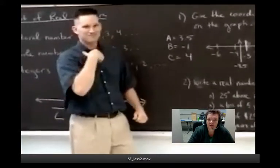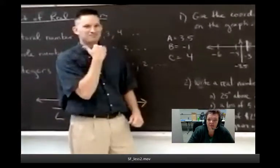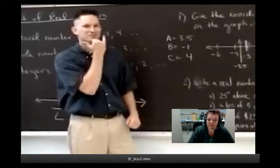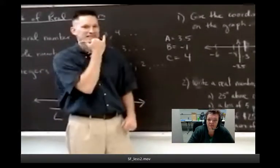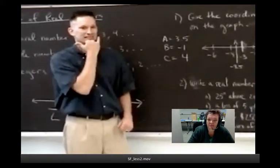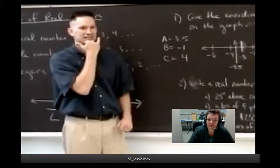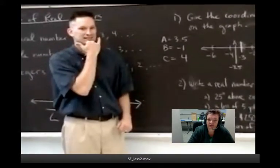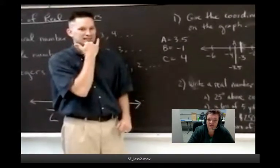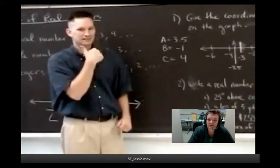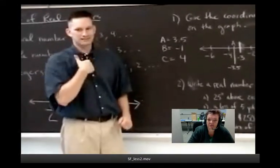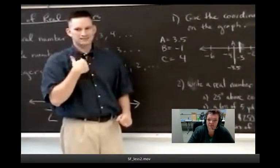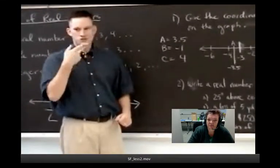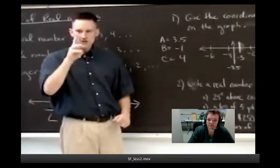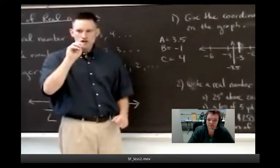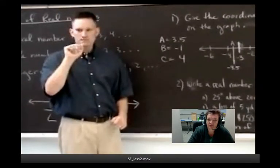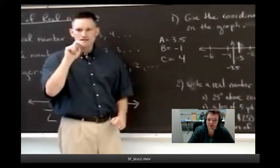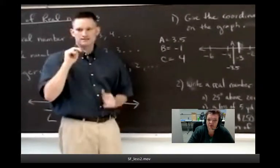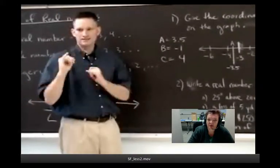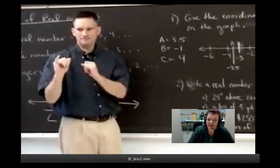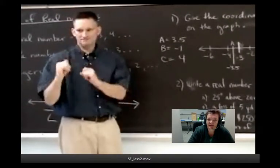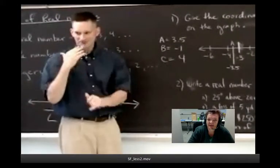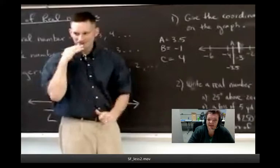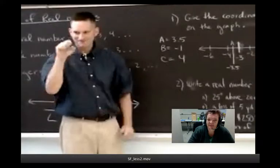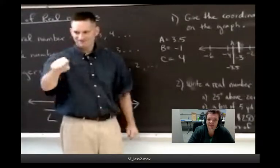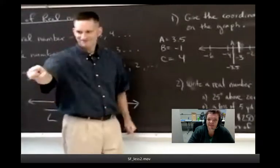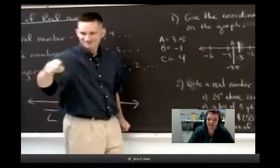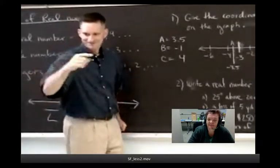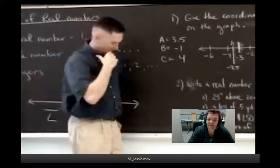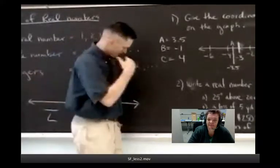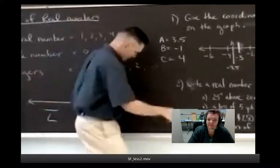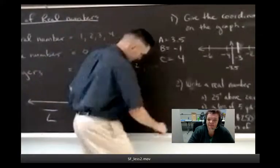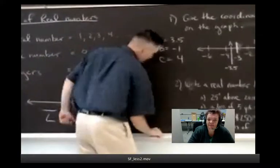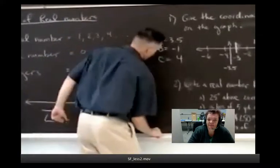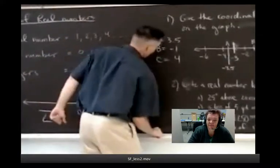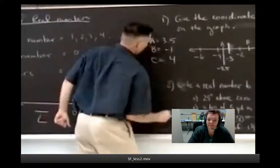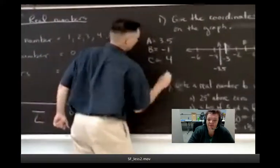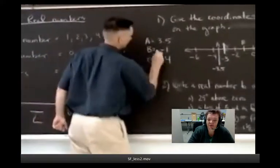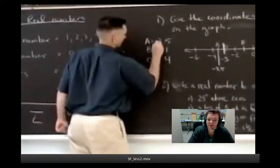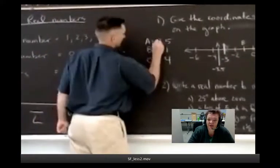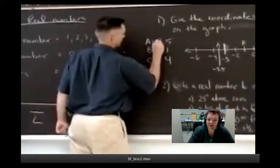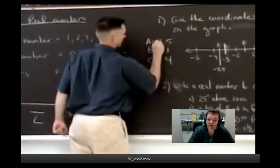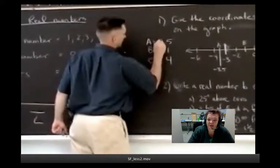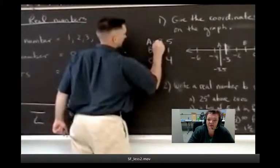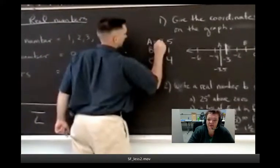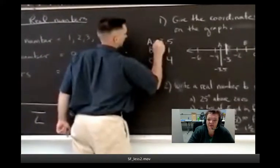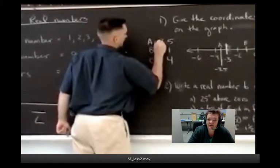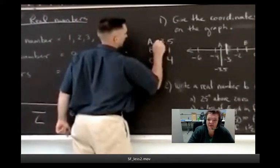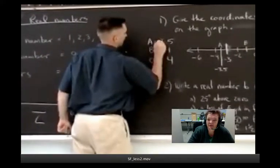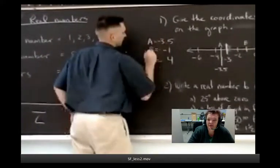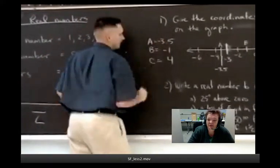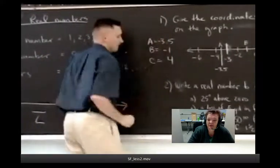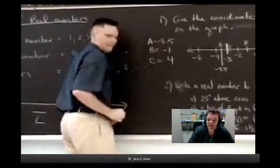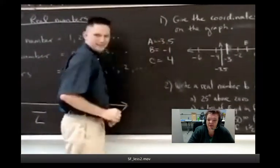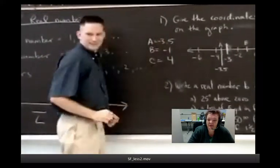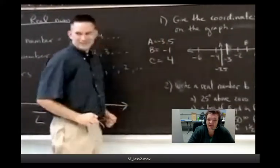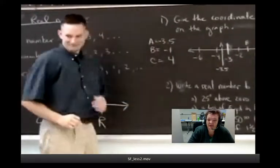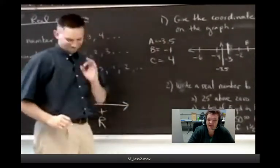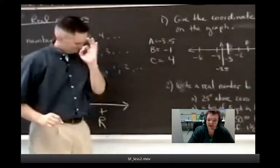Ah, good. You caught my mistake. Good catch. It's actually